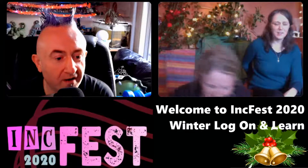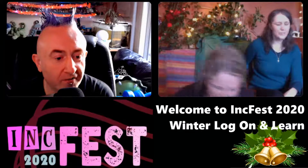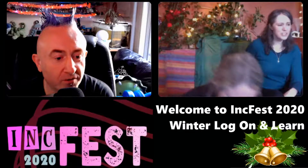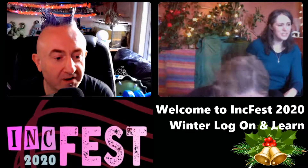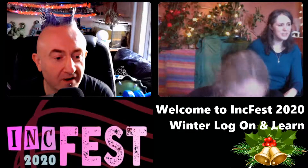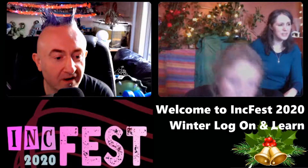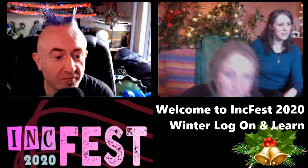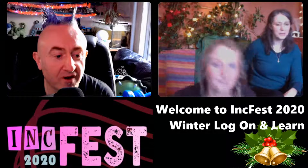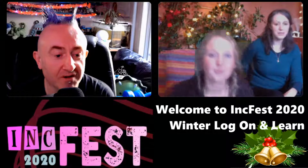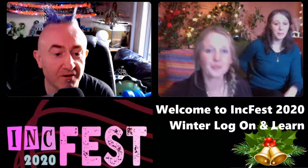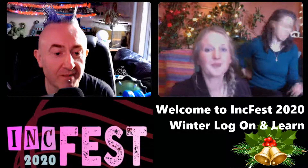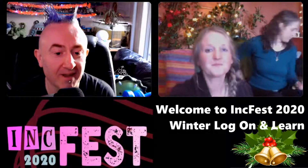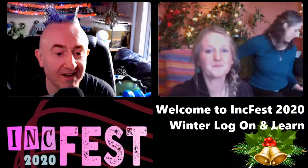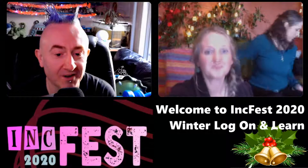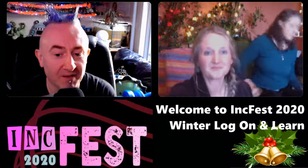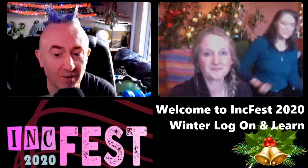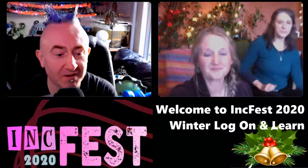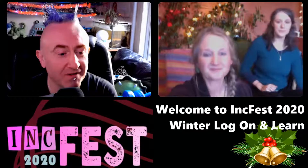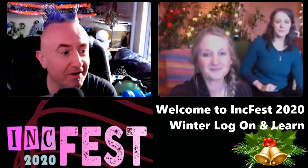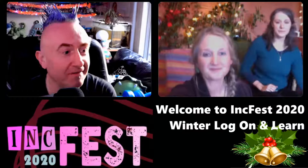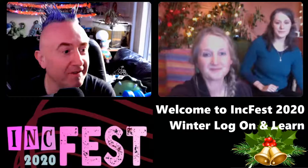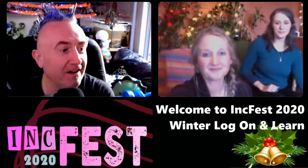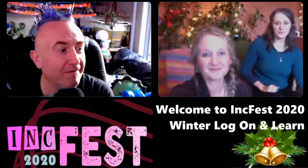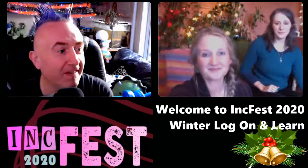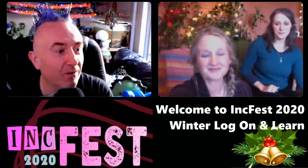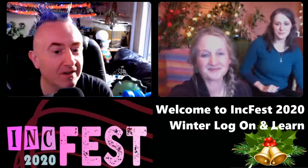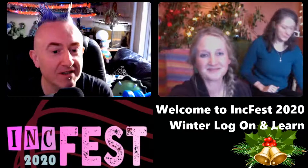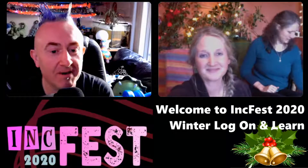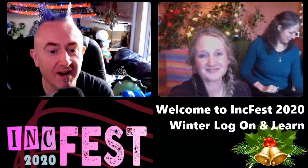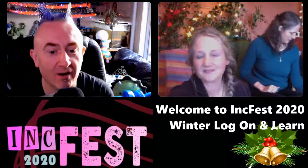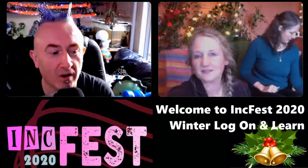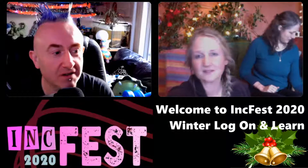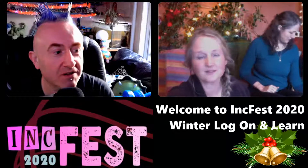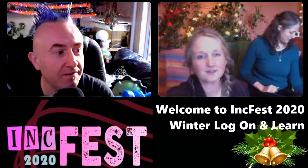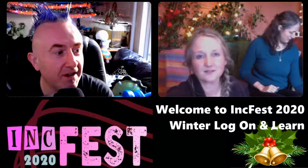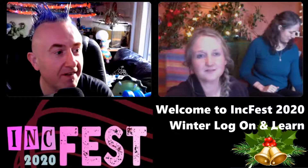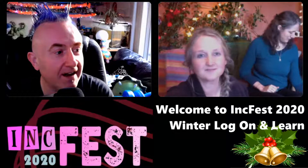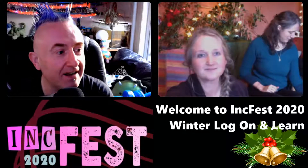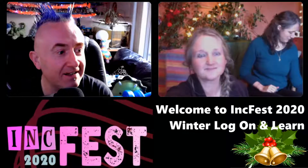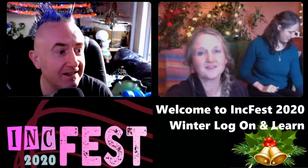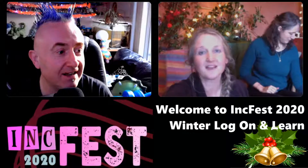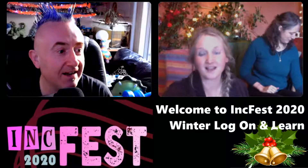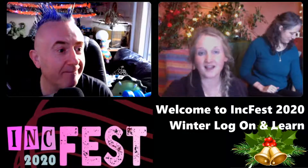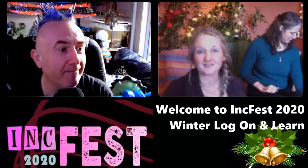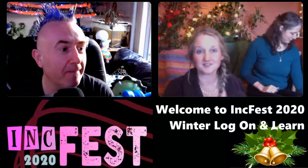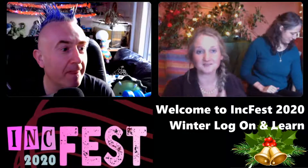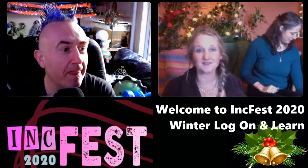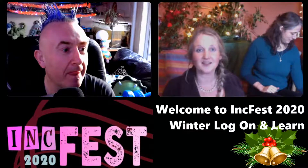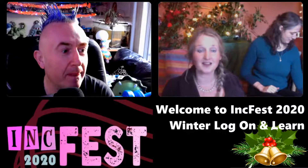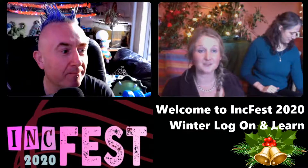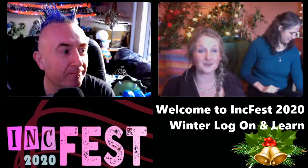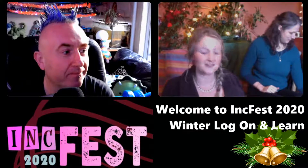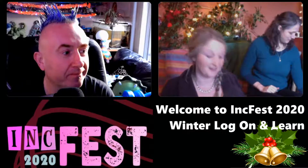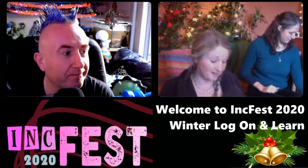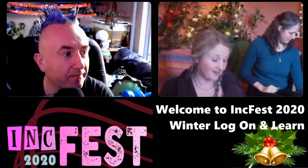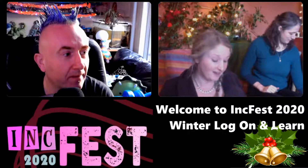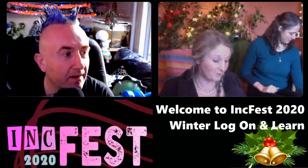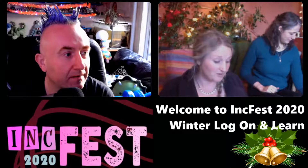wonderful song. I'm sorry about that. It took me a while to find the video for that one because it's been a little while since we've done that, hasn't it? It has. I mean, it was a